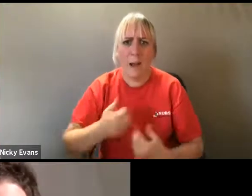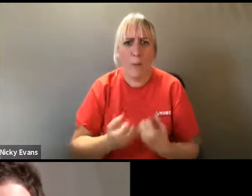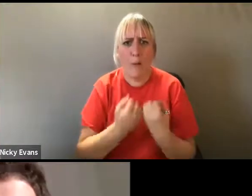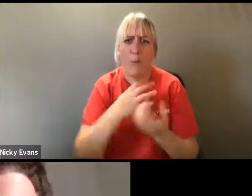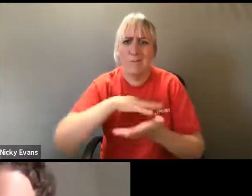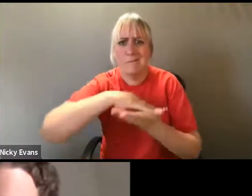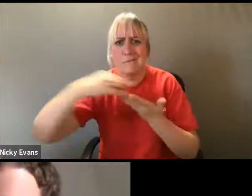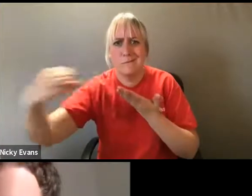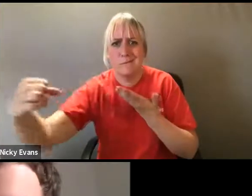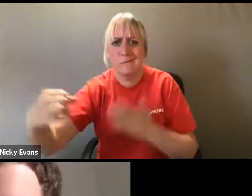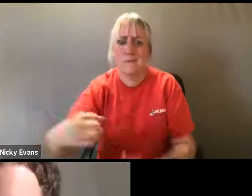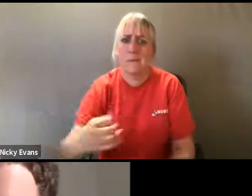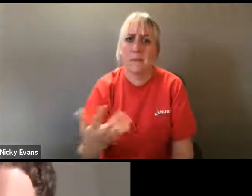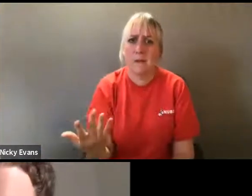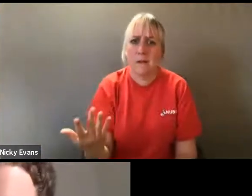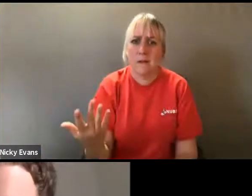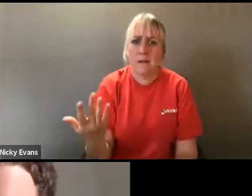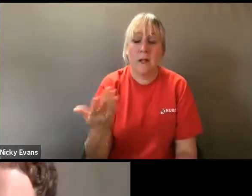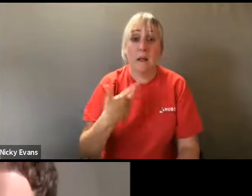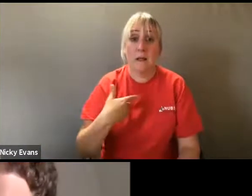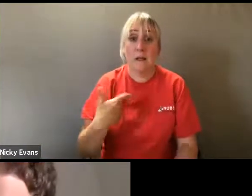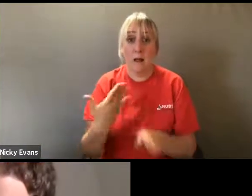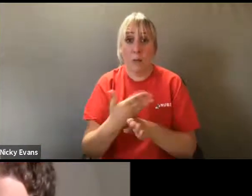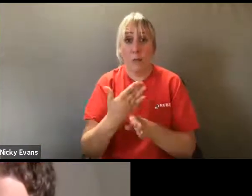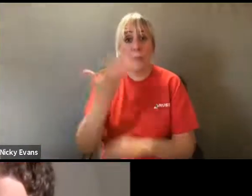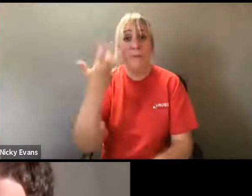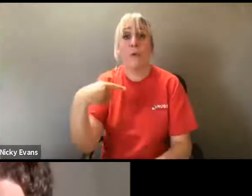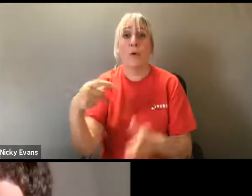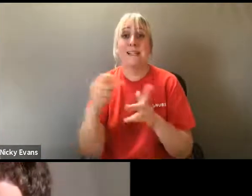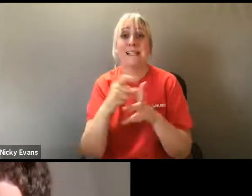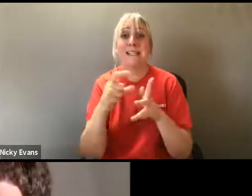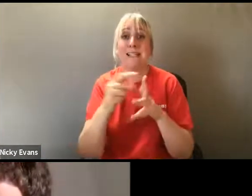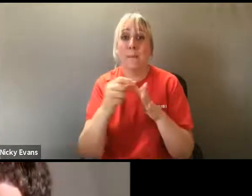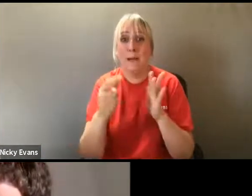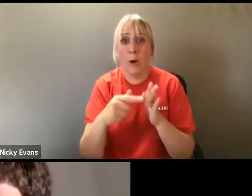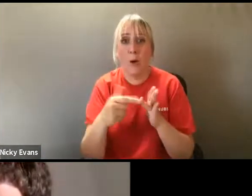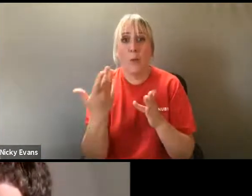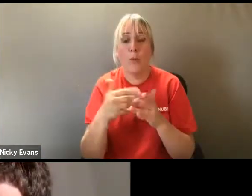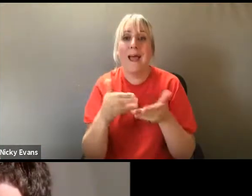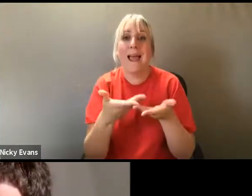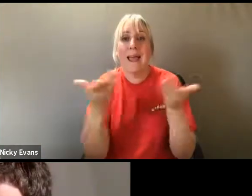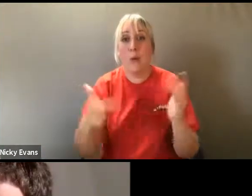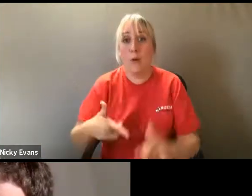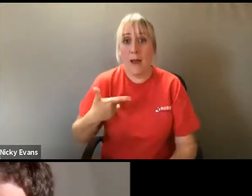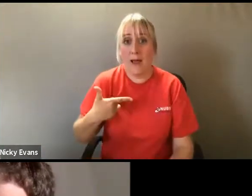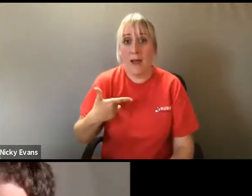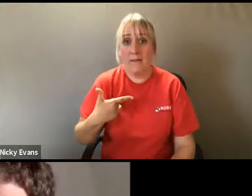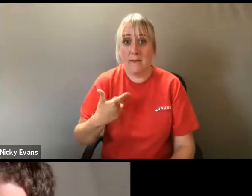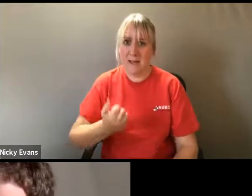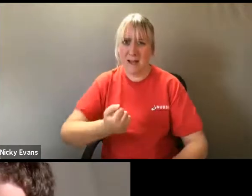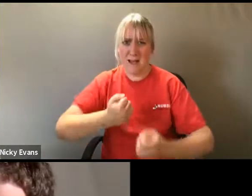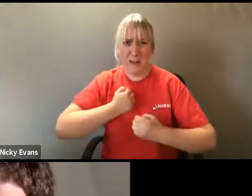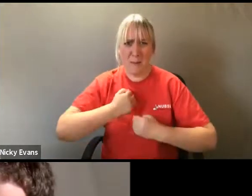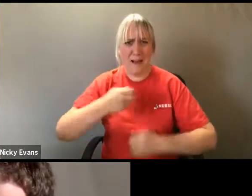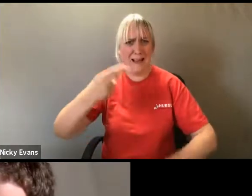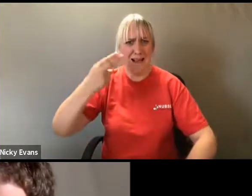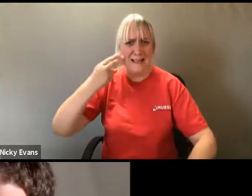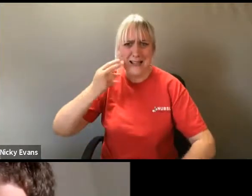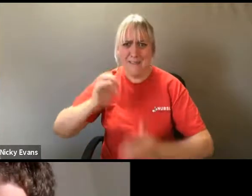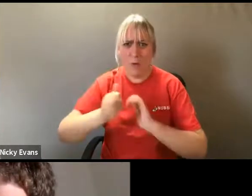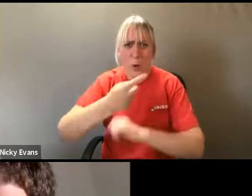a DDPO in Equal Lives, my deaf colleagues and were